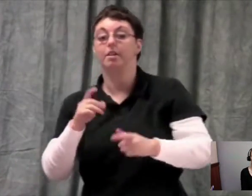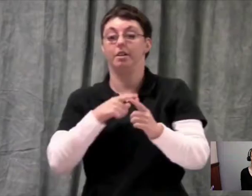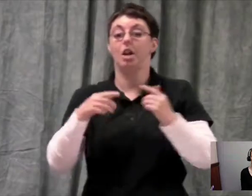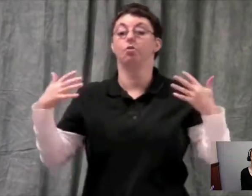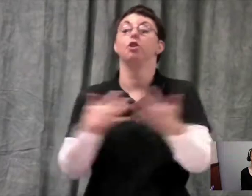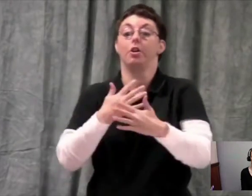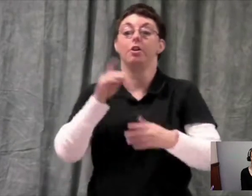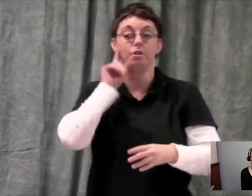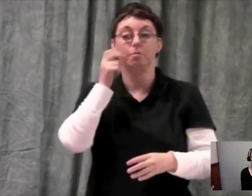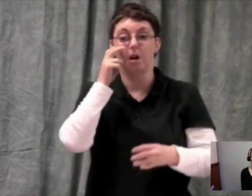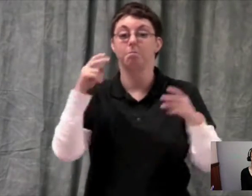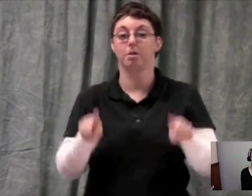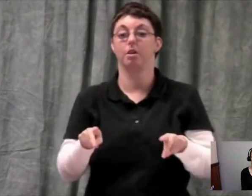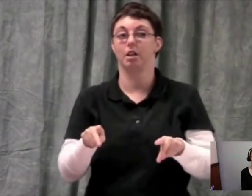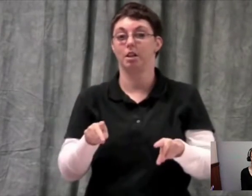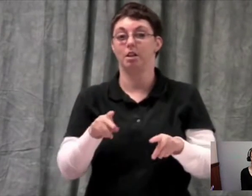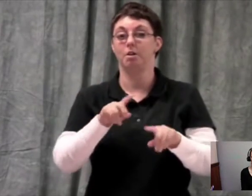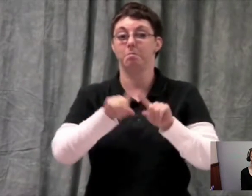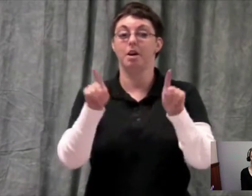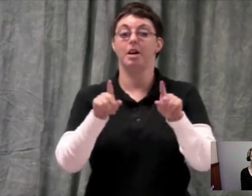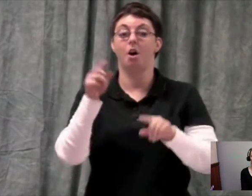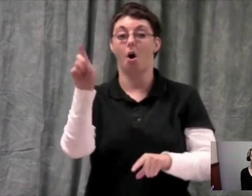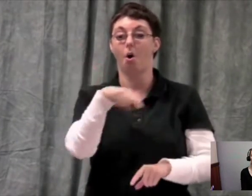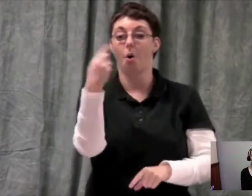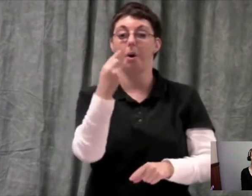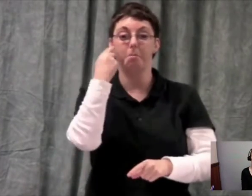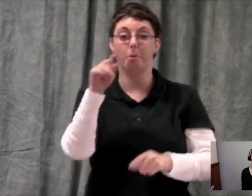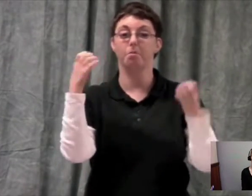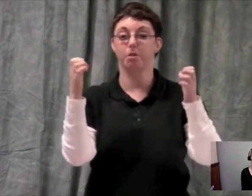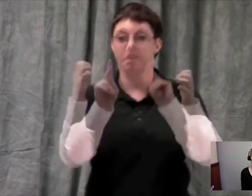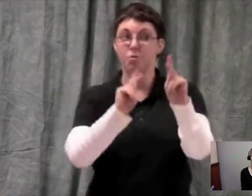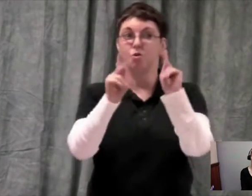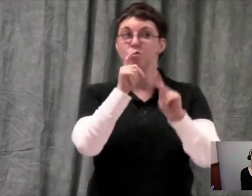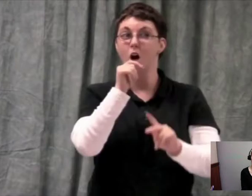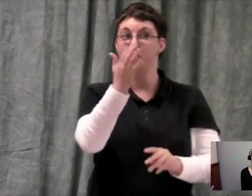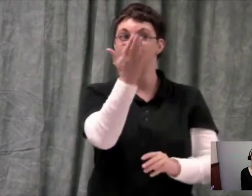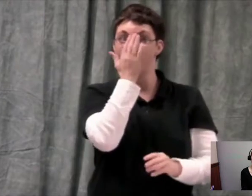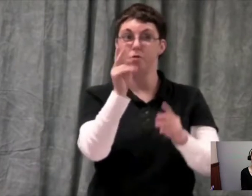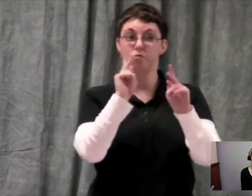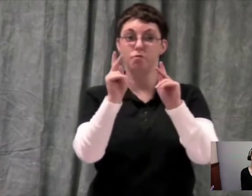can definitely scare your client, and you only want to do this situation during emergencies.